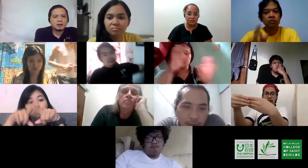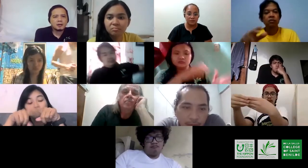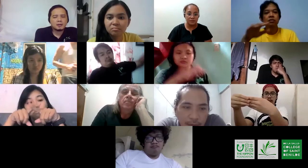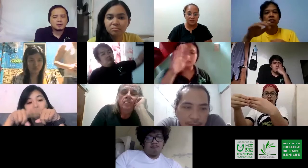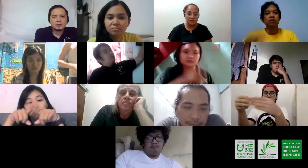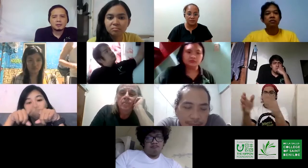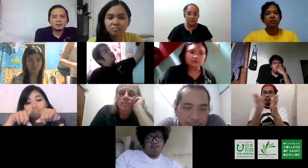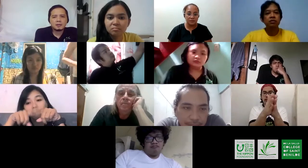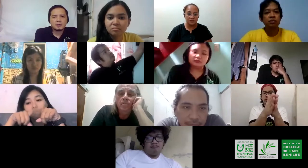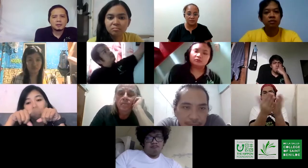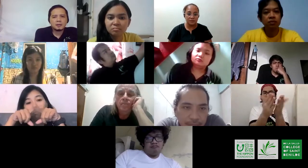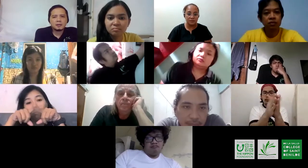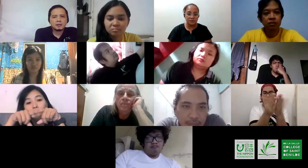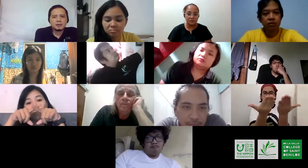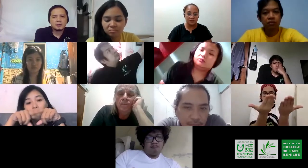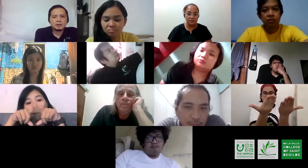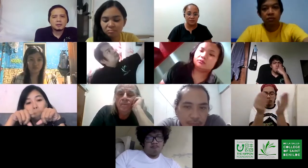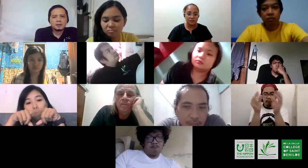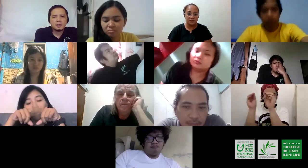Uh,